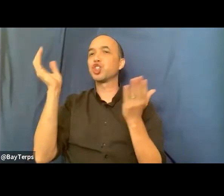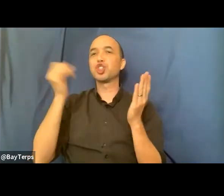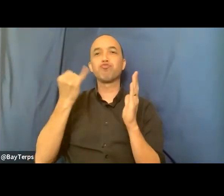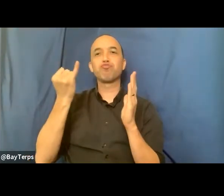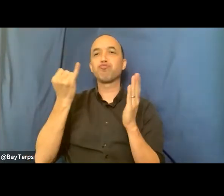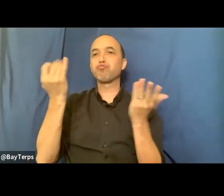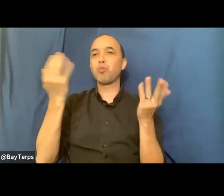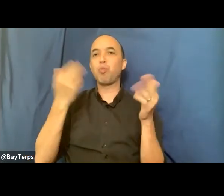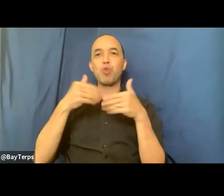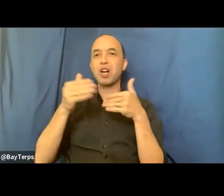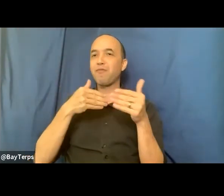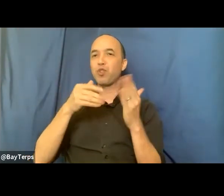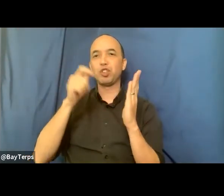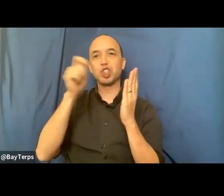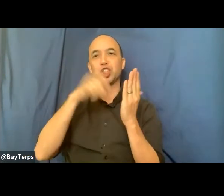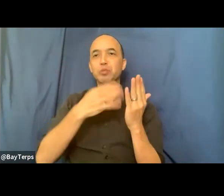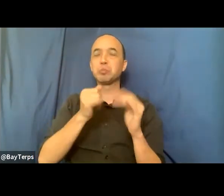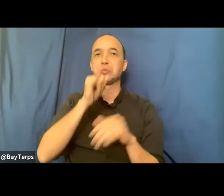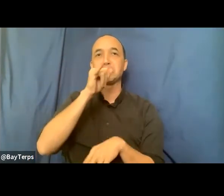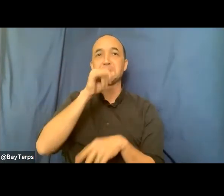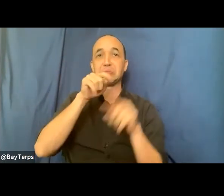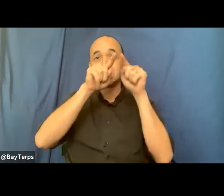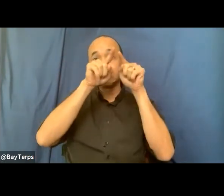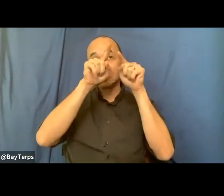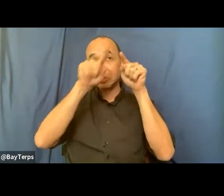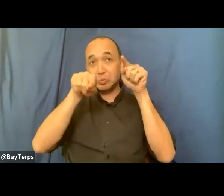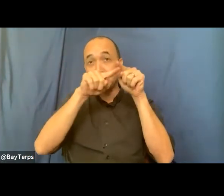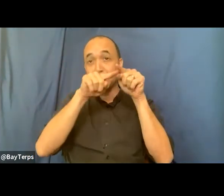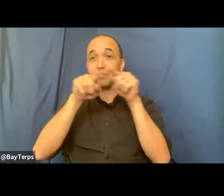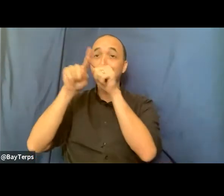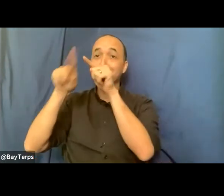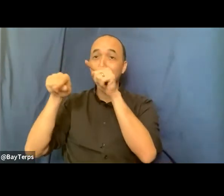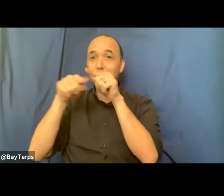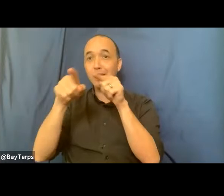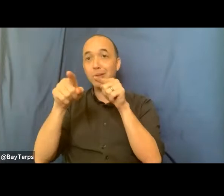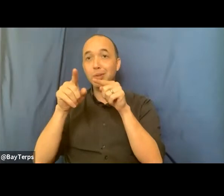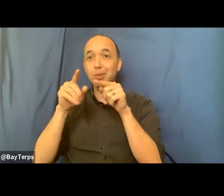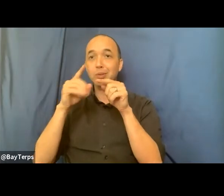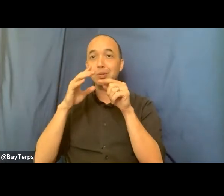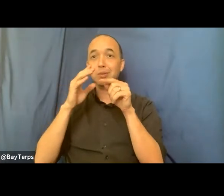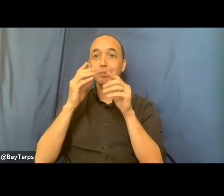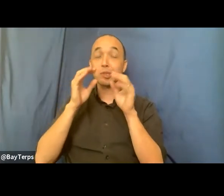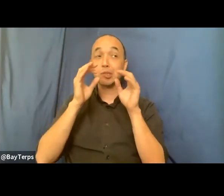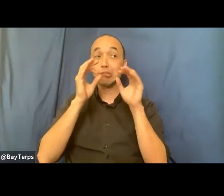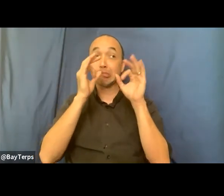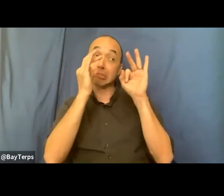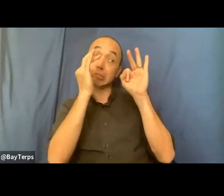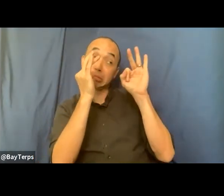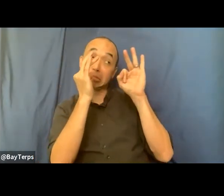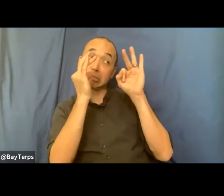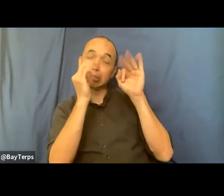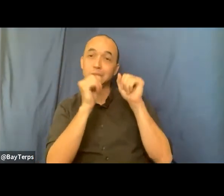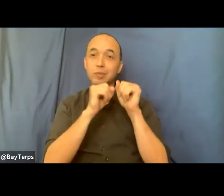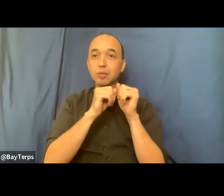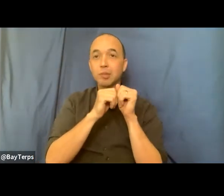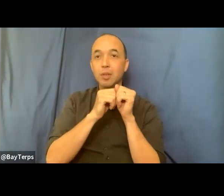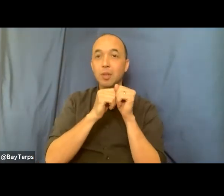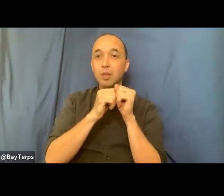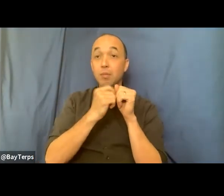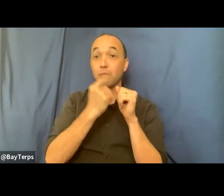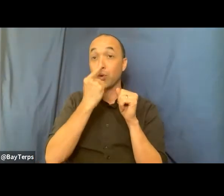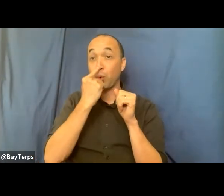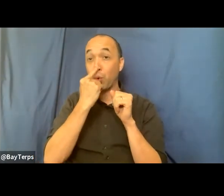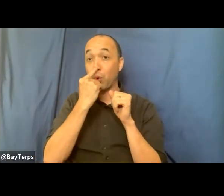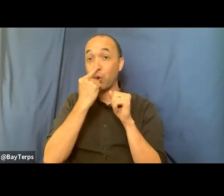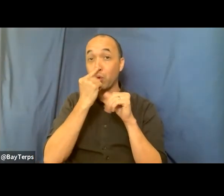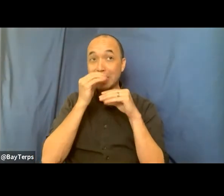I'll make some triangles and I'll see maybe the eyes are looking this way, and maybe there's a little nose and a